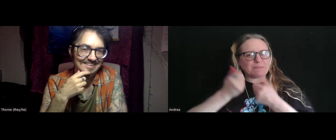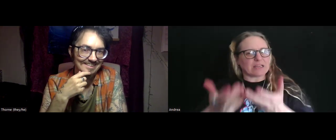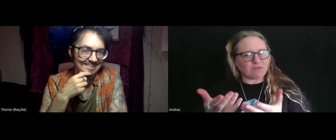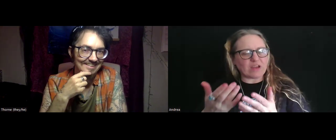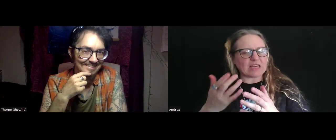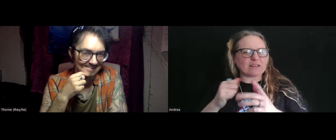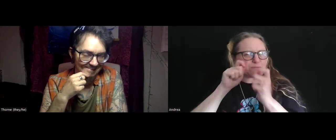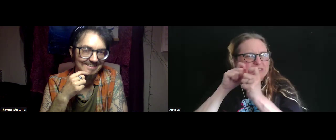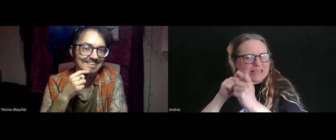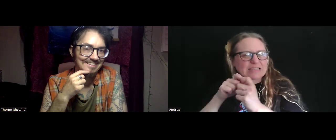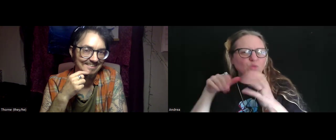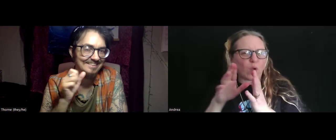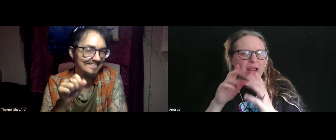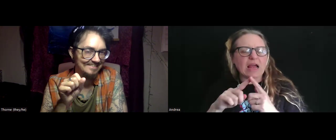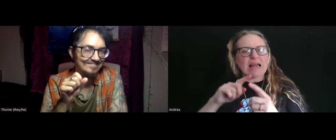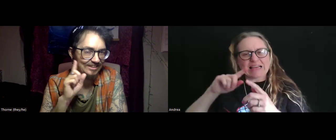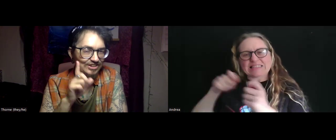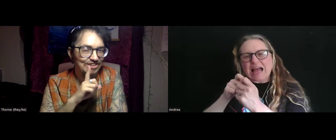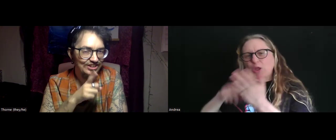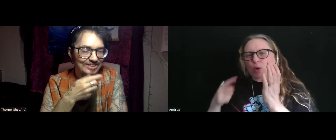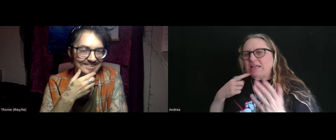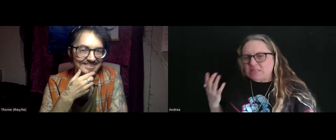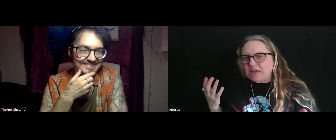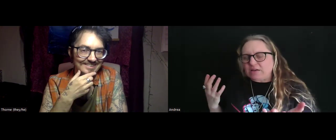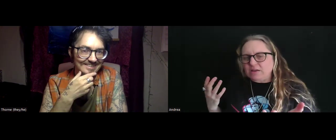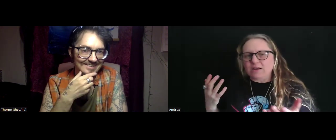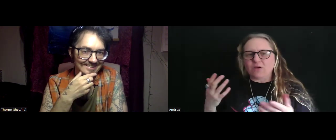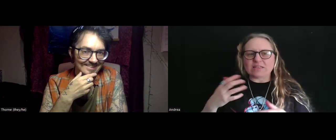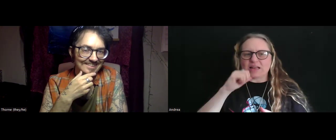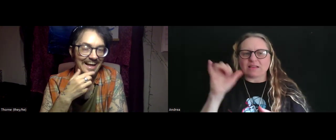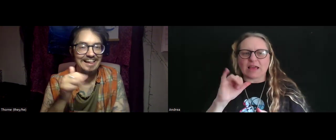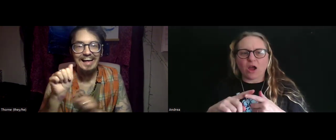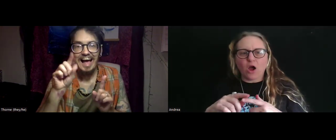being conveyed in this precise way, exactly what they said. It's not like